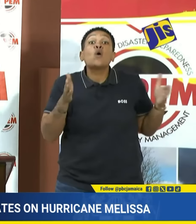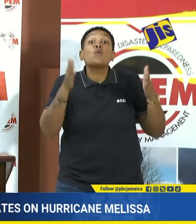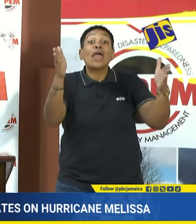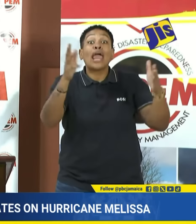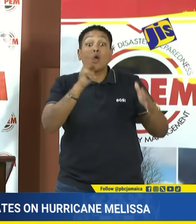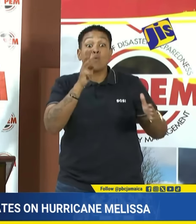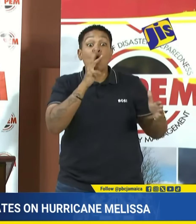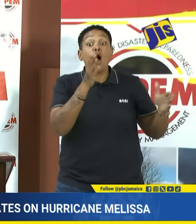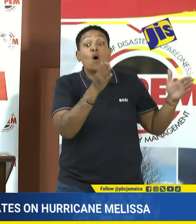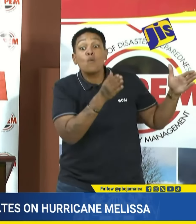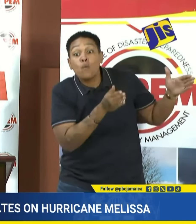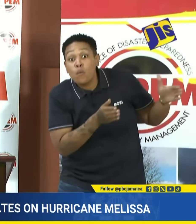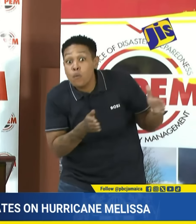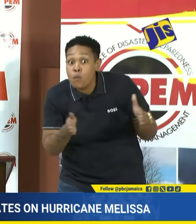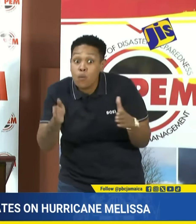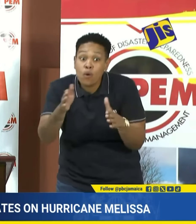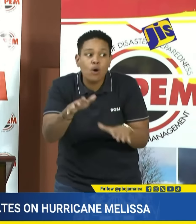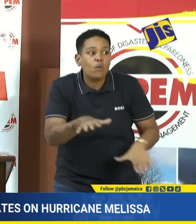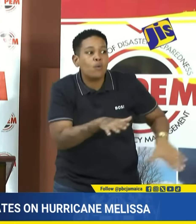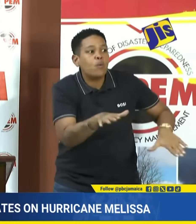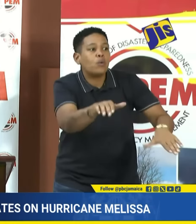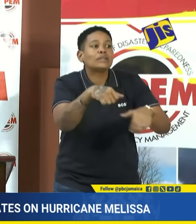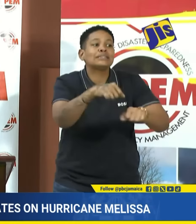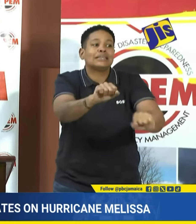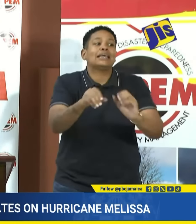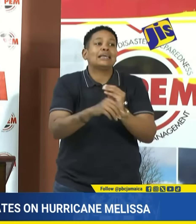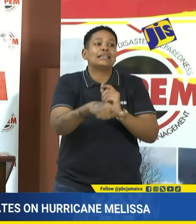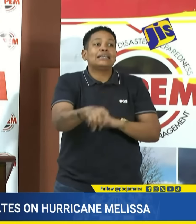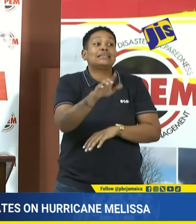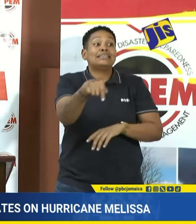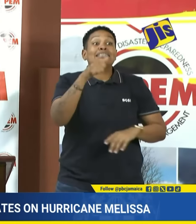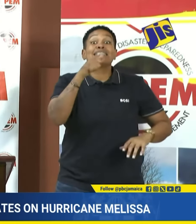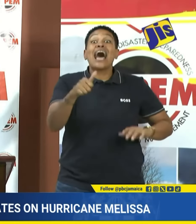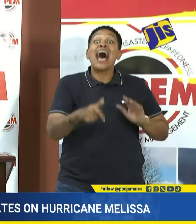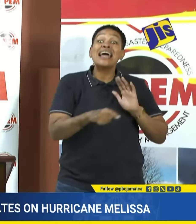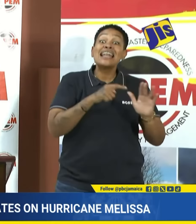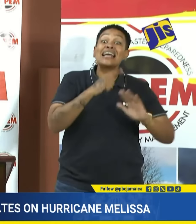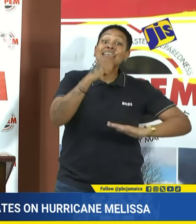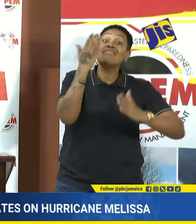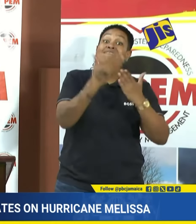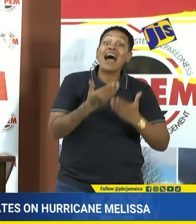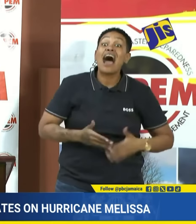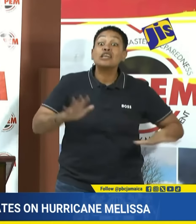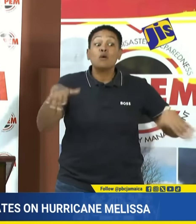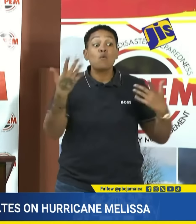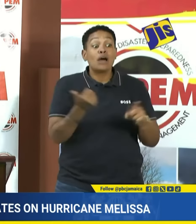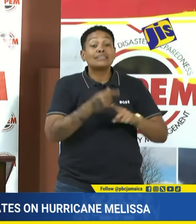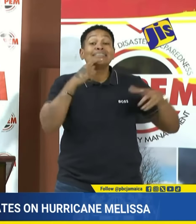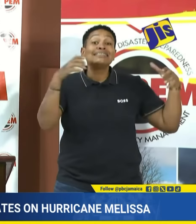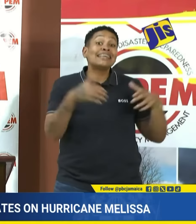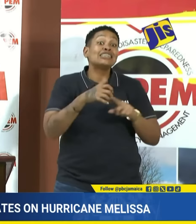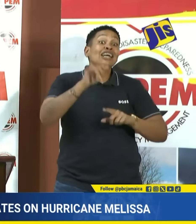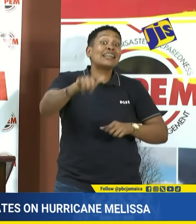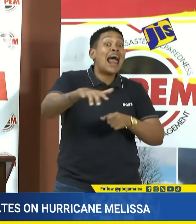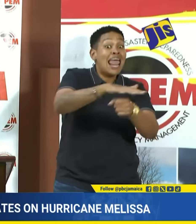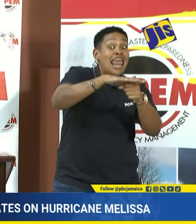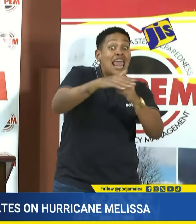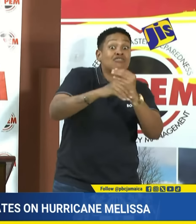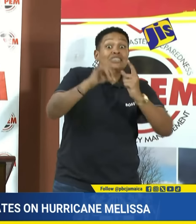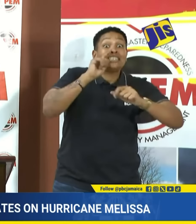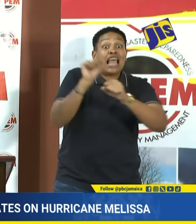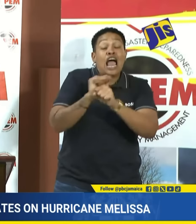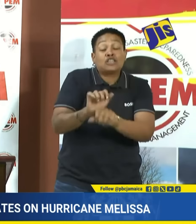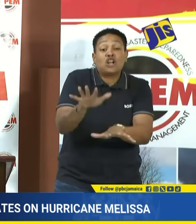that carries water to the sea. This does not negate the fact that sections of that area